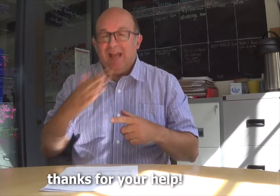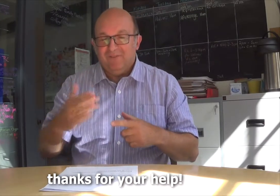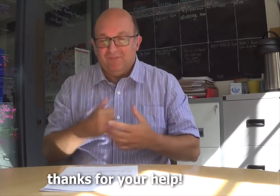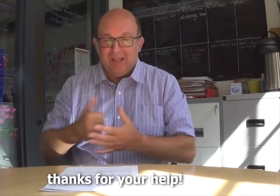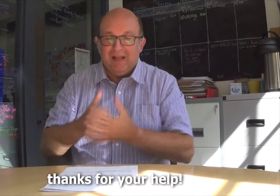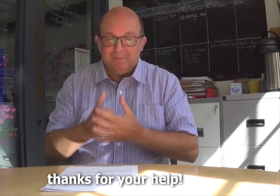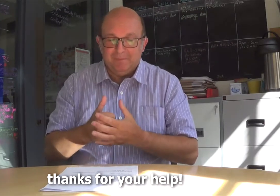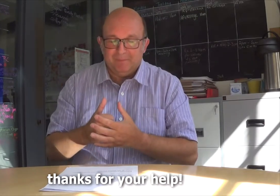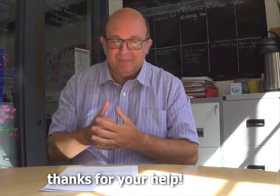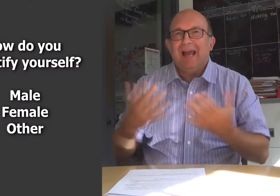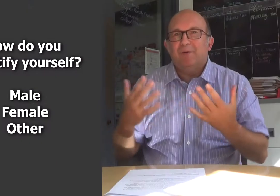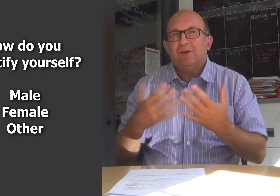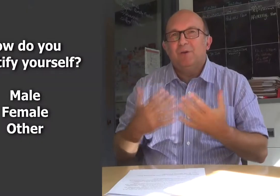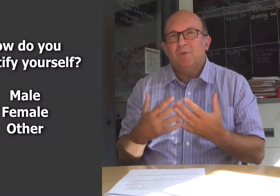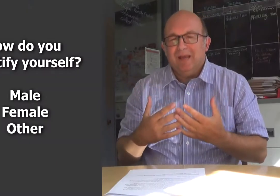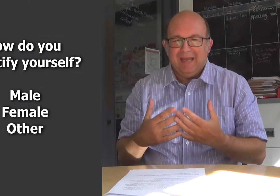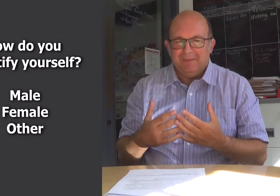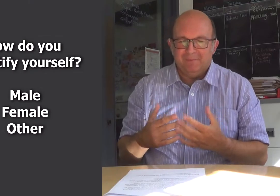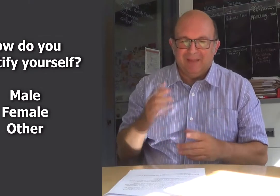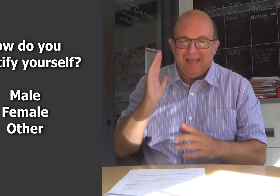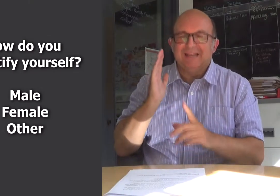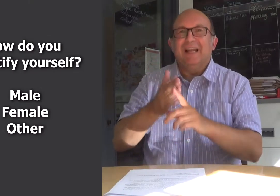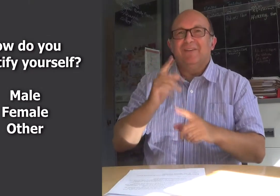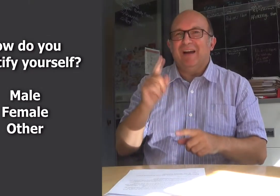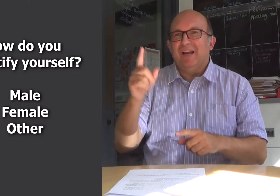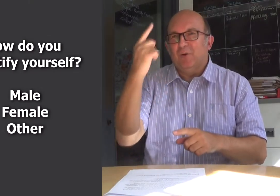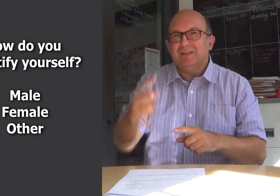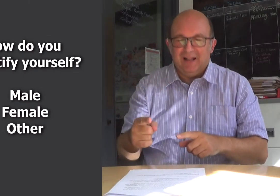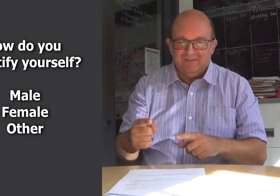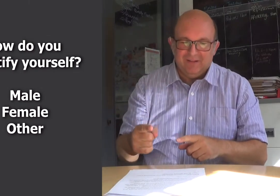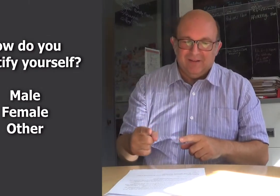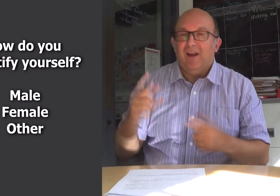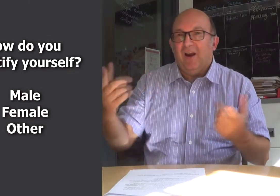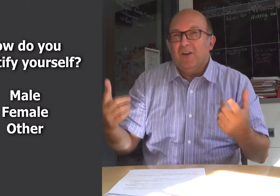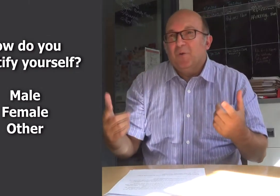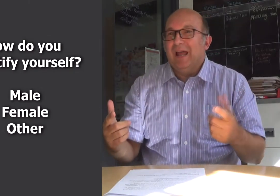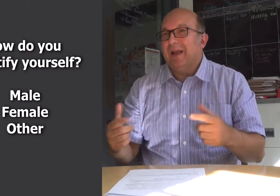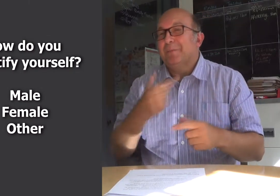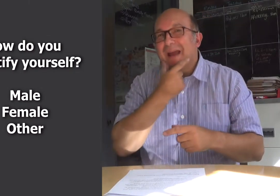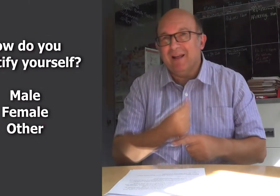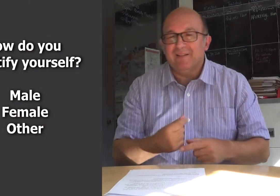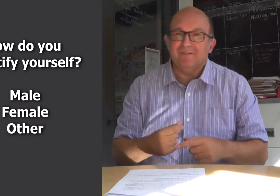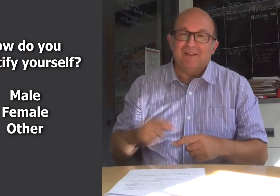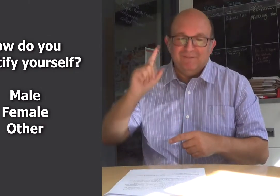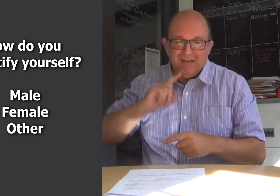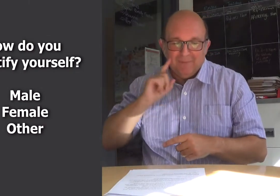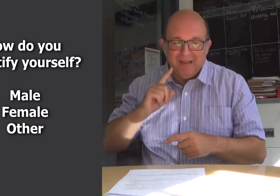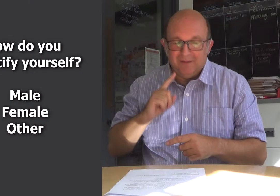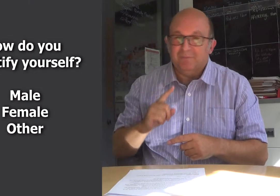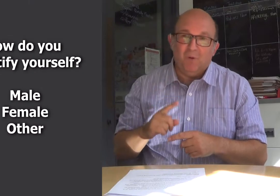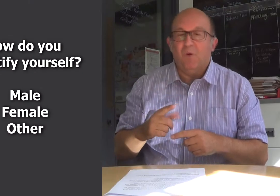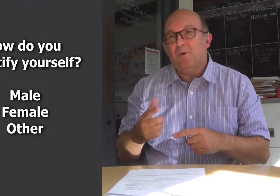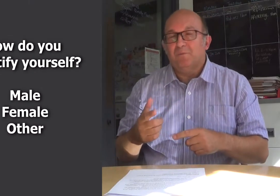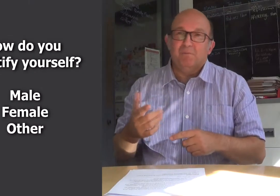and thanks for your help. How would you identify yourself? Are you like male,